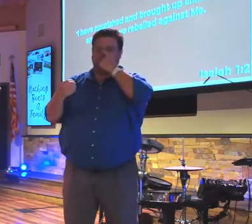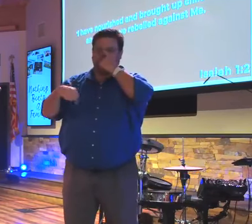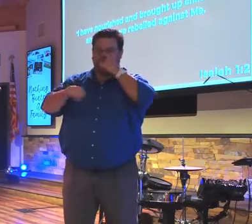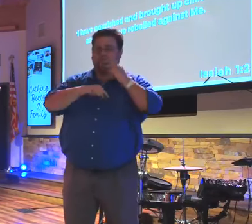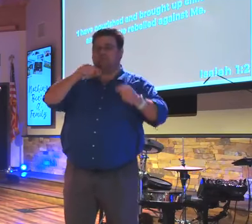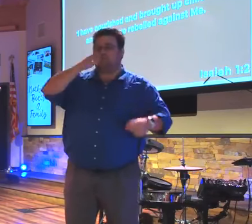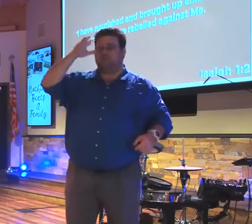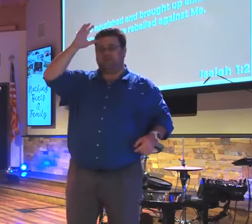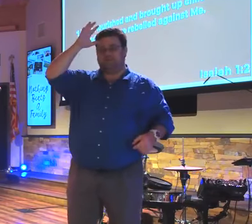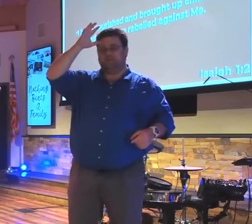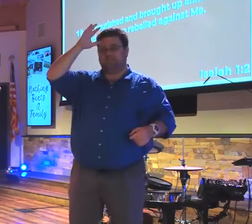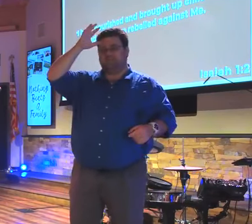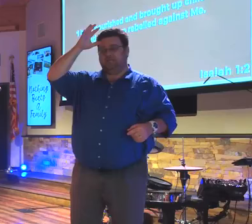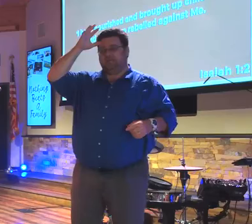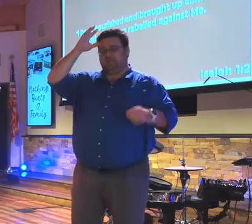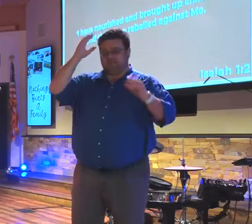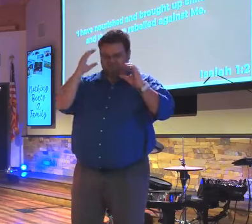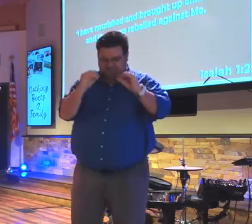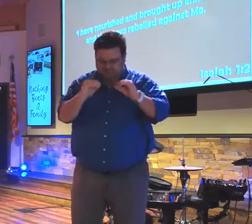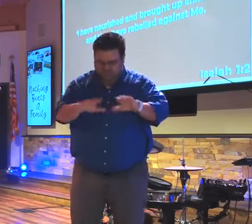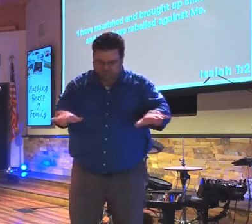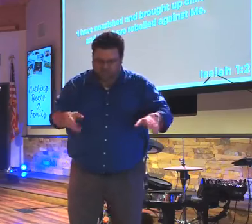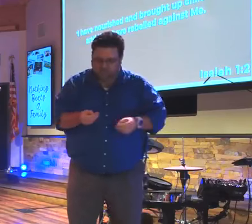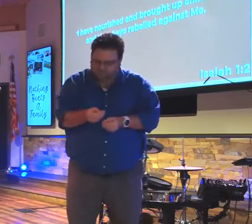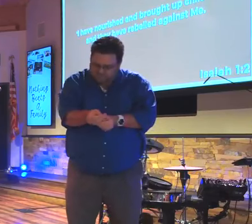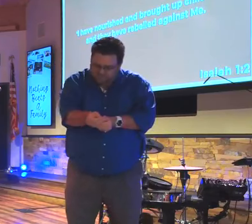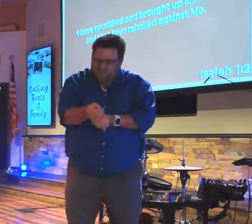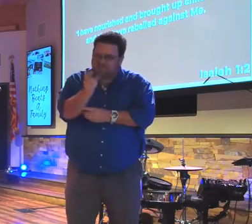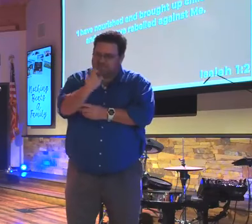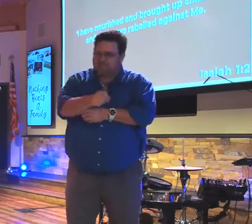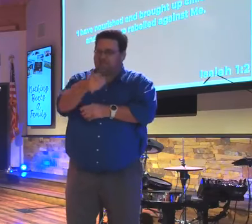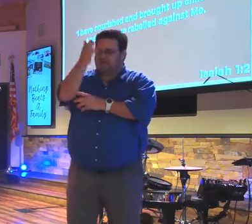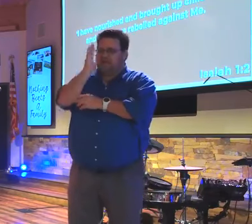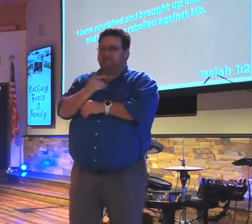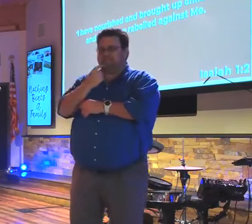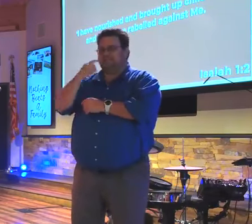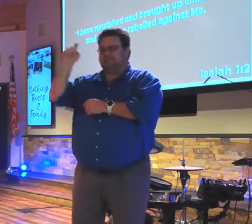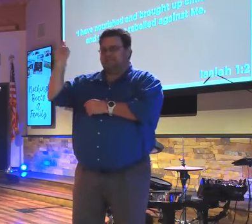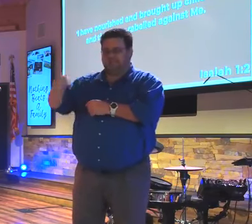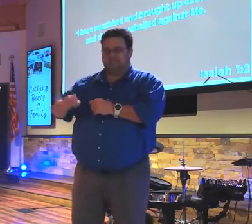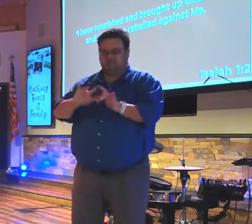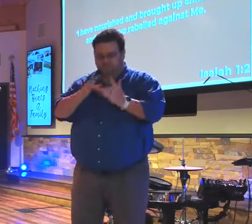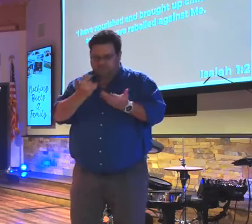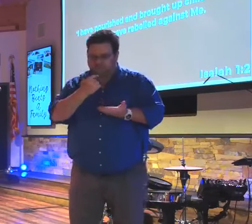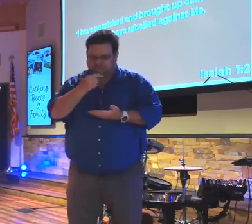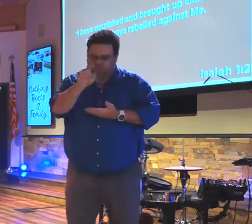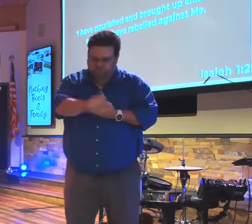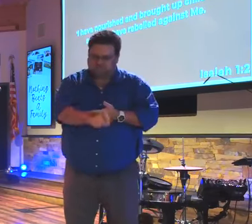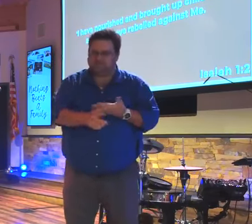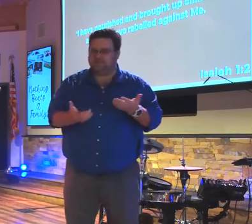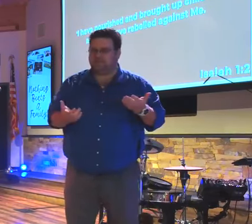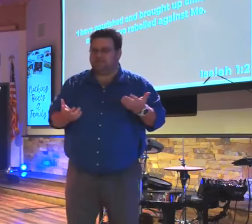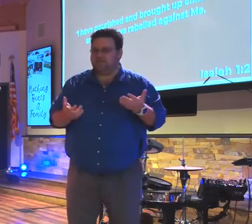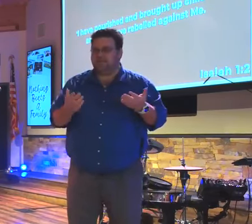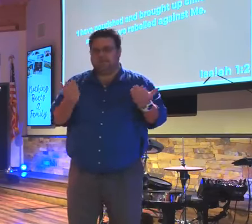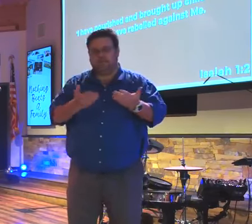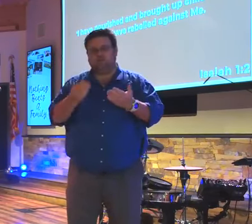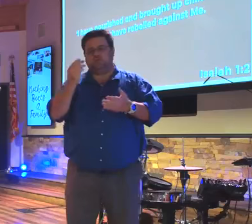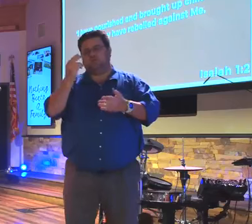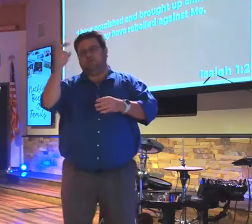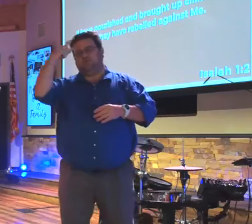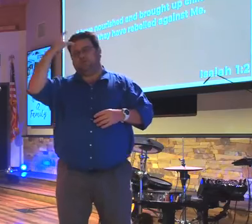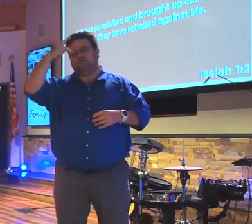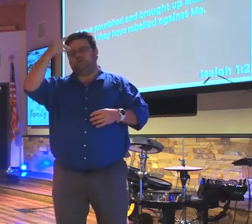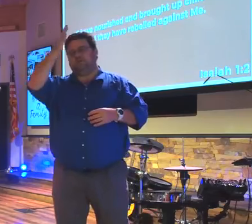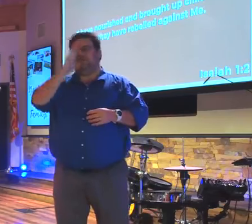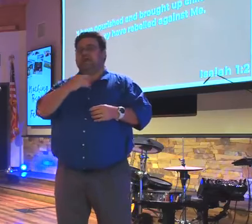ability what God says our kids need. Not always what they want, but what the Bible says they need. And here in the book of Proverbs, God